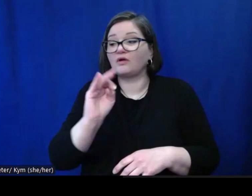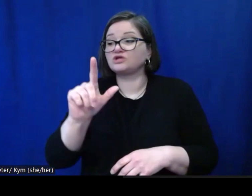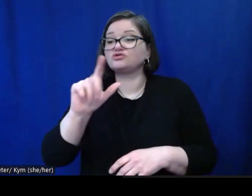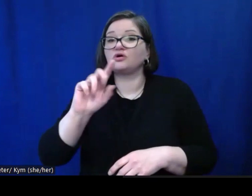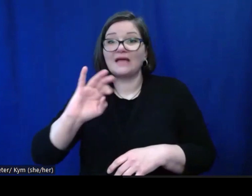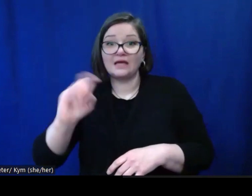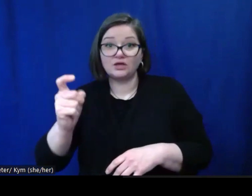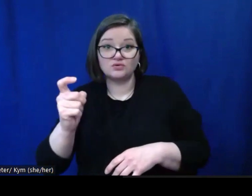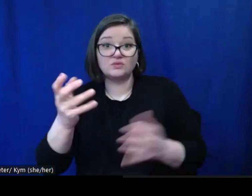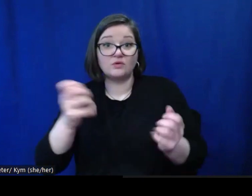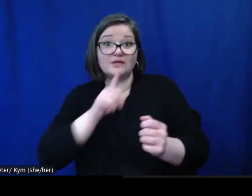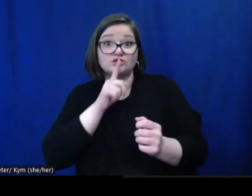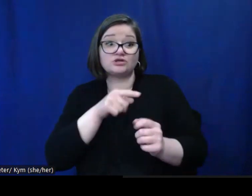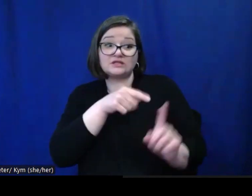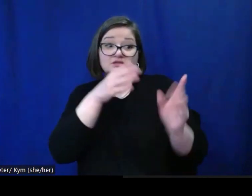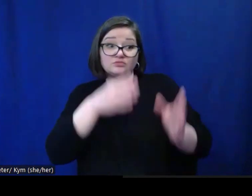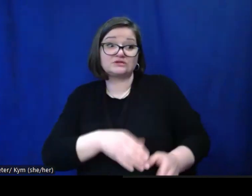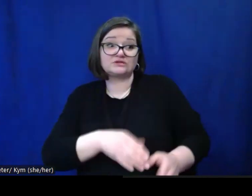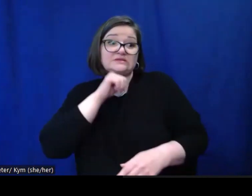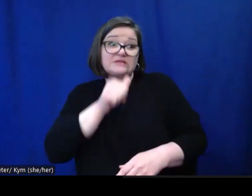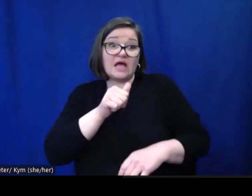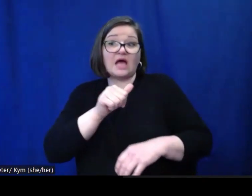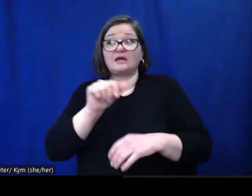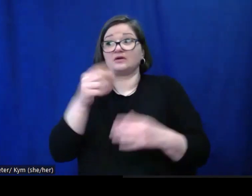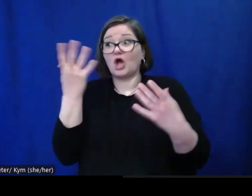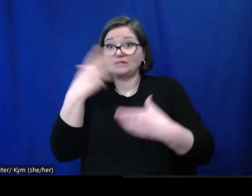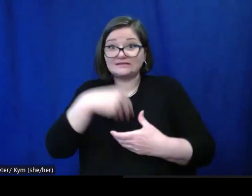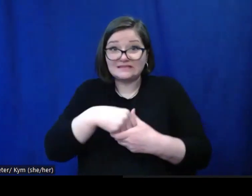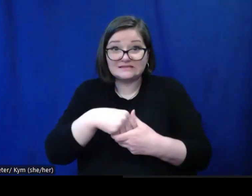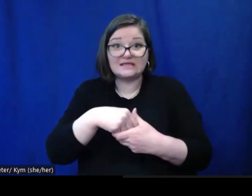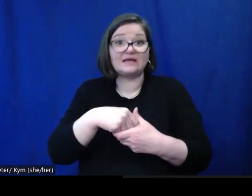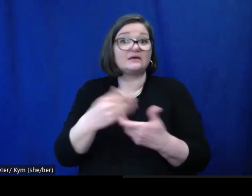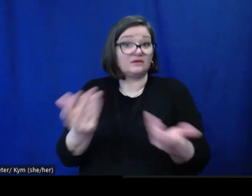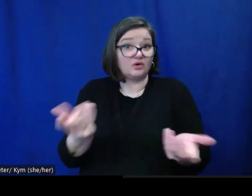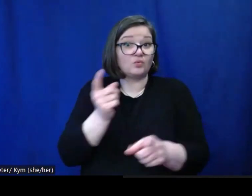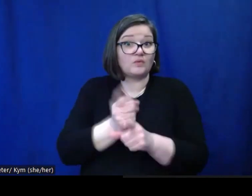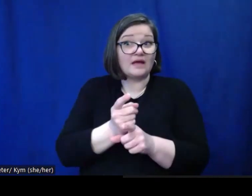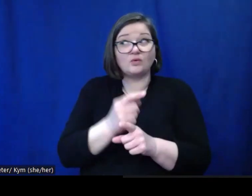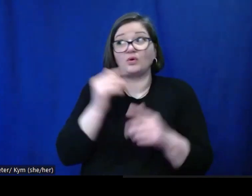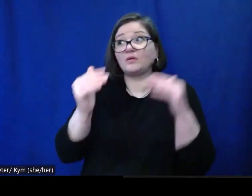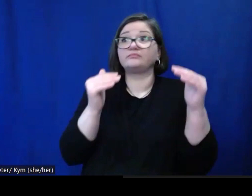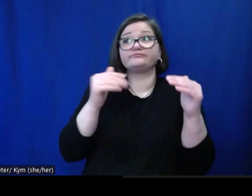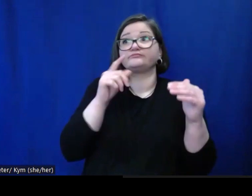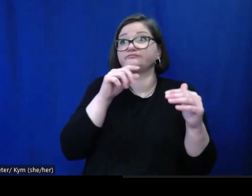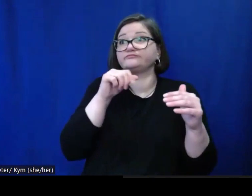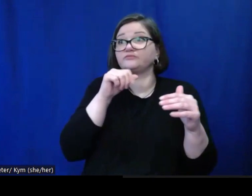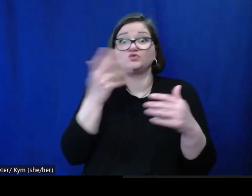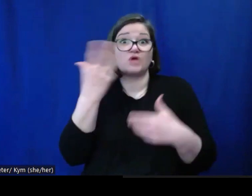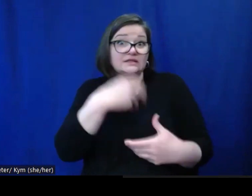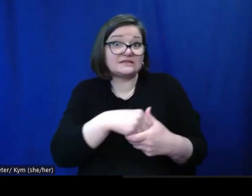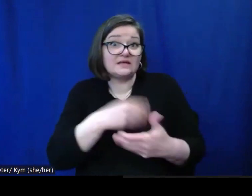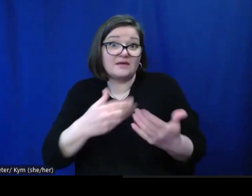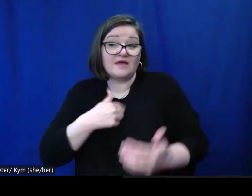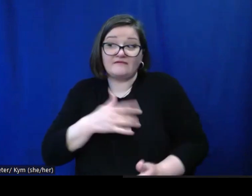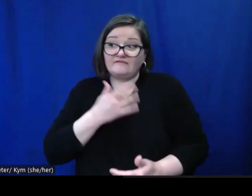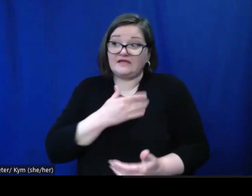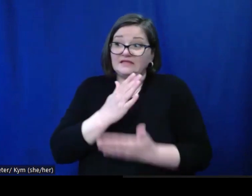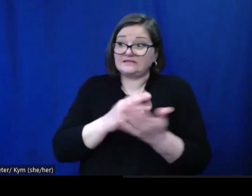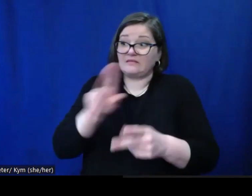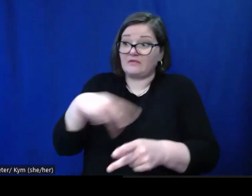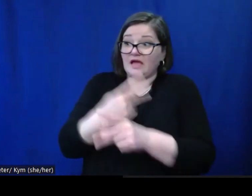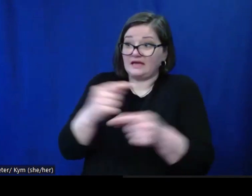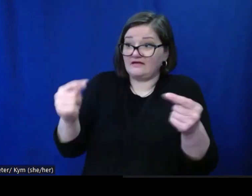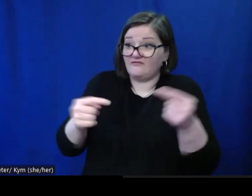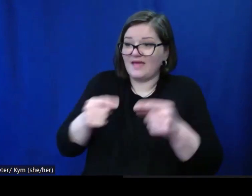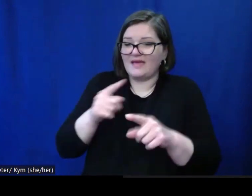a child who's on the spectrum or an adolescent on the spectrum. But I might be feeling some type of pain, and they have